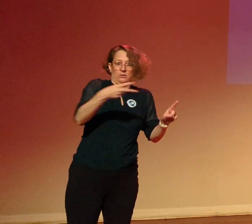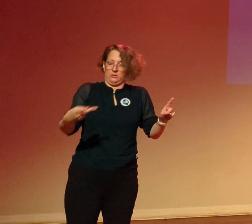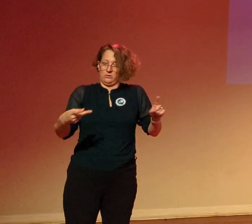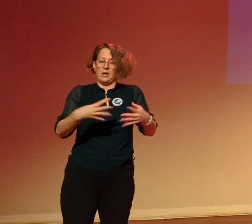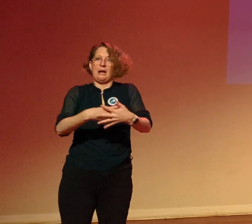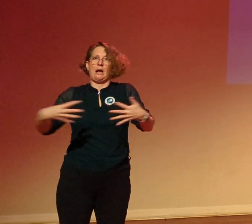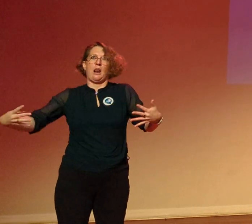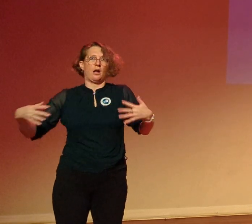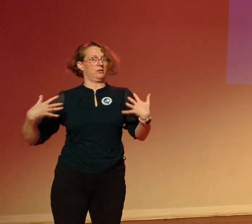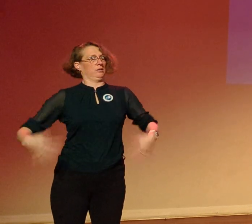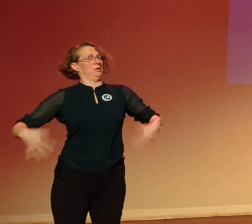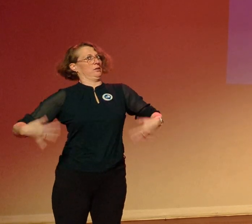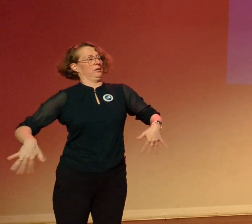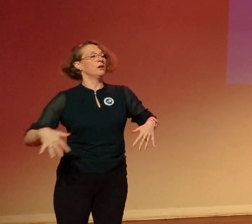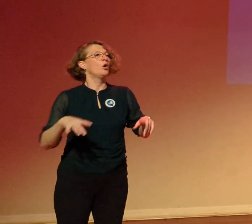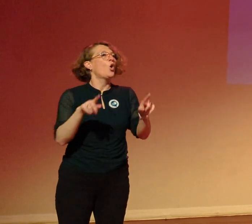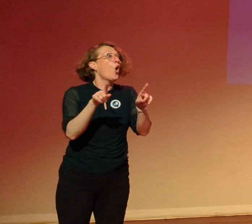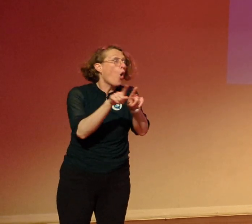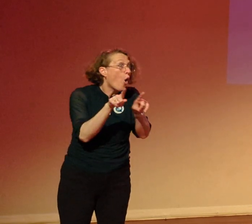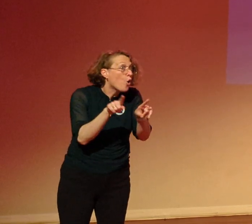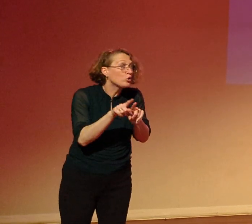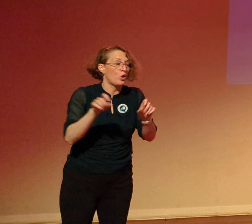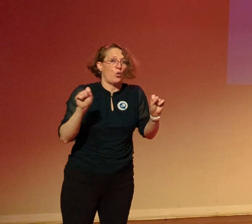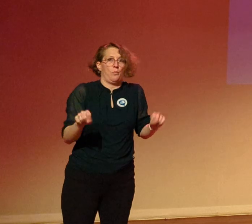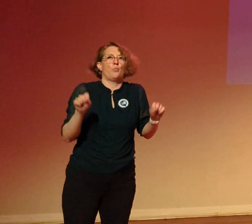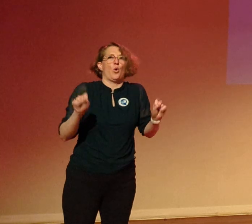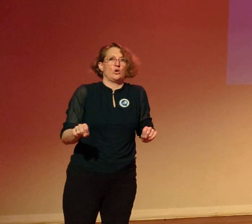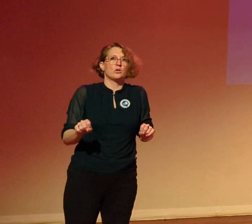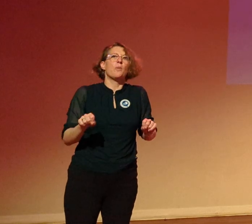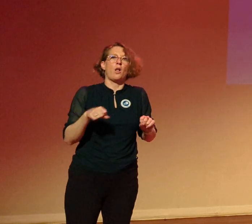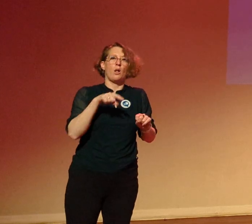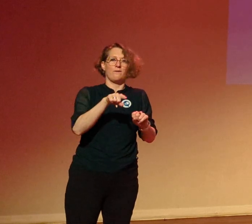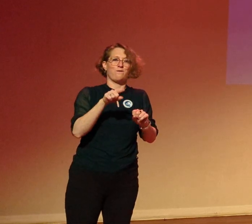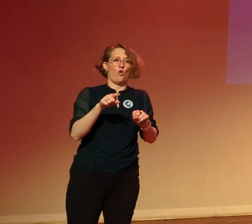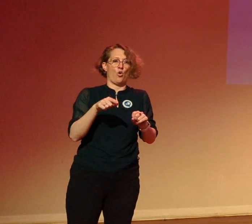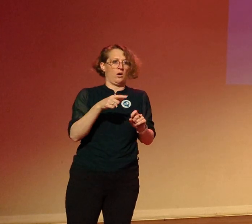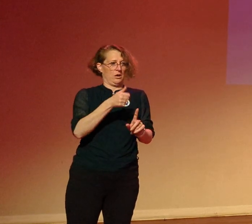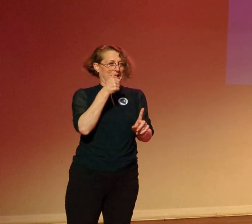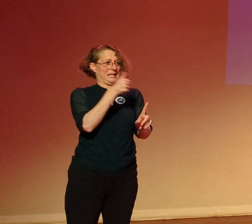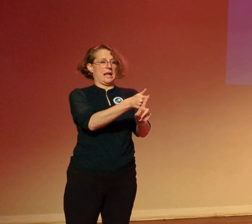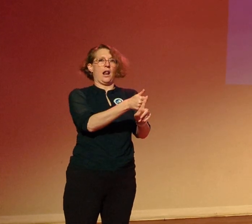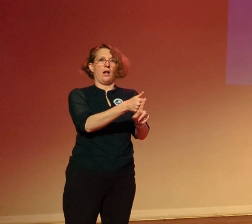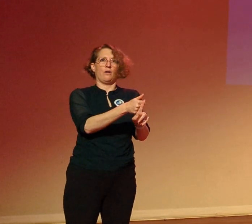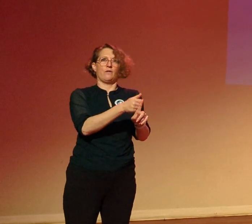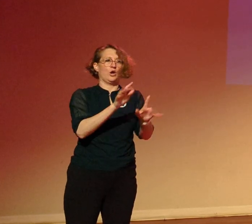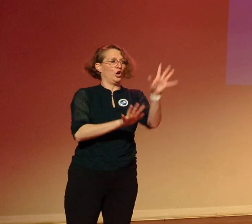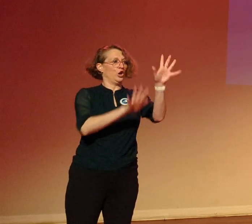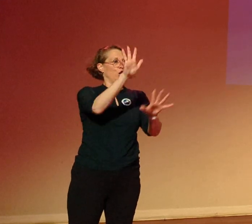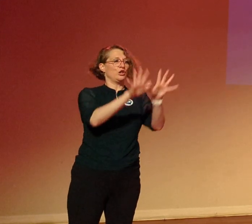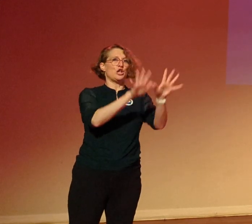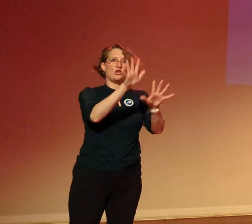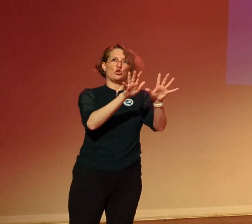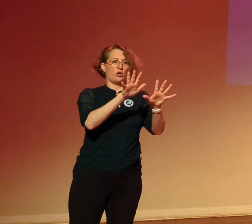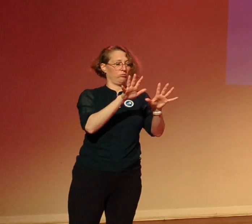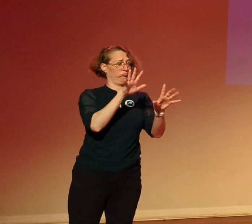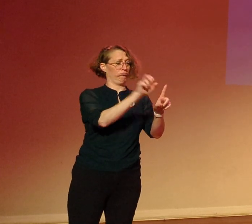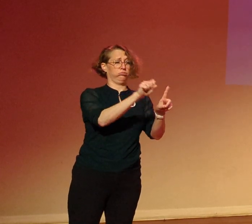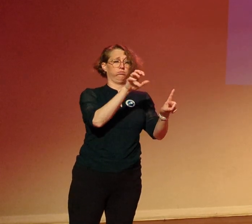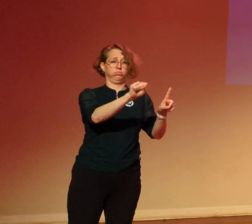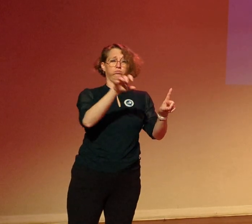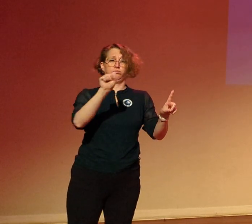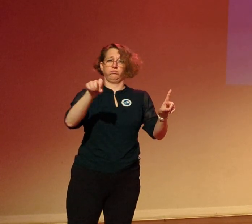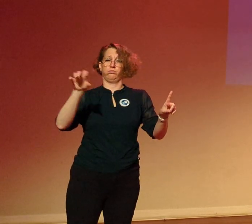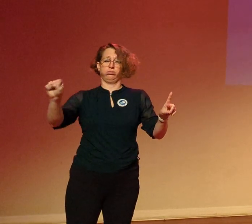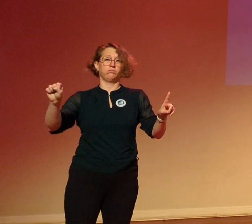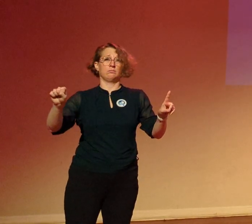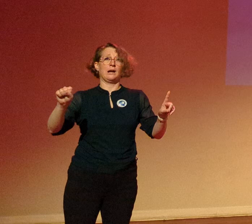It will most likely also be able to autonomously recognize multiple gestures in one clip and do this